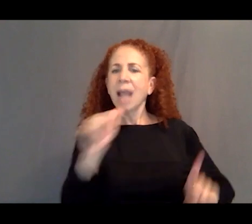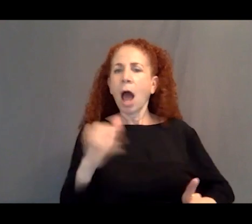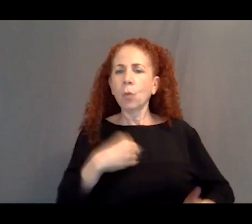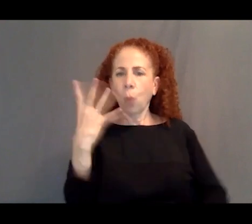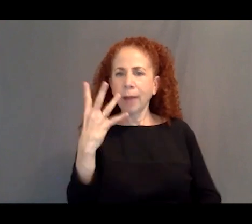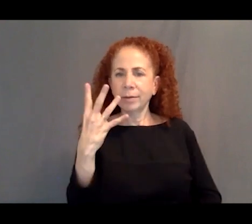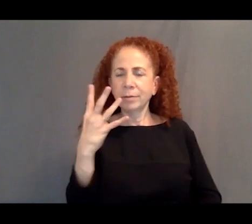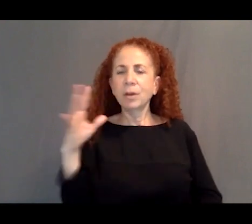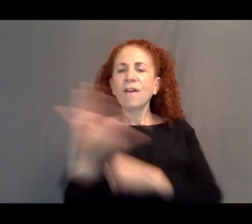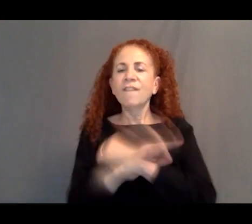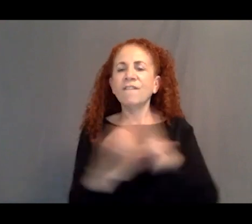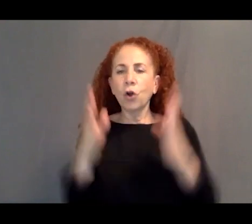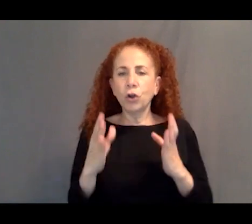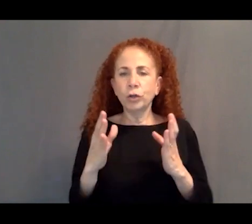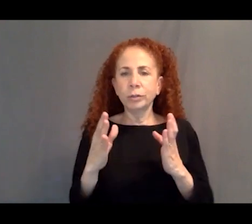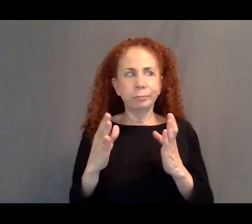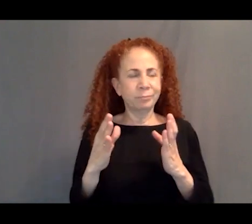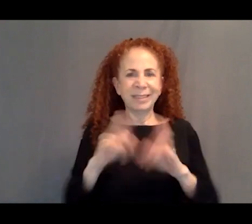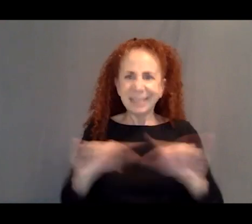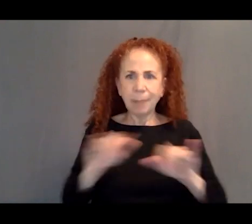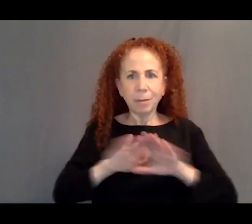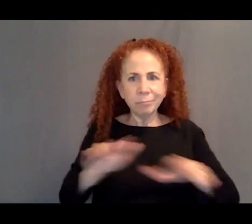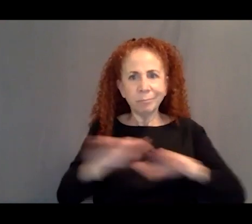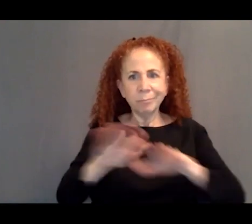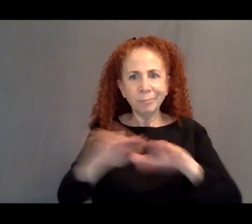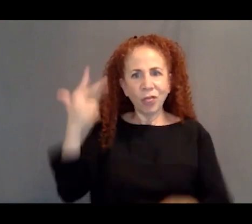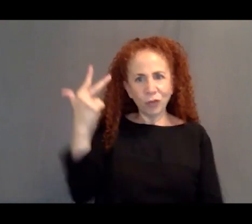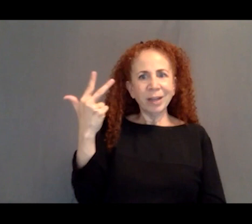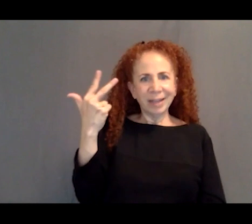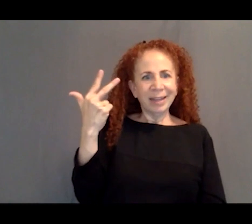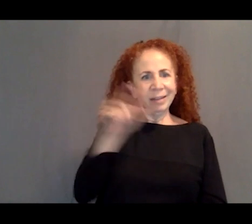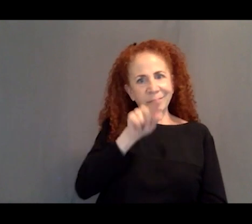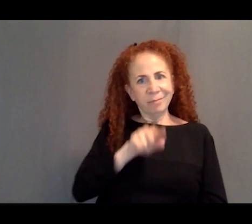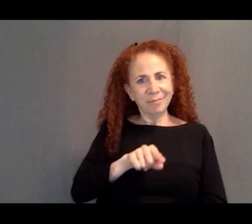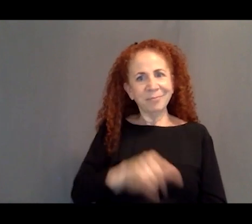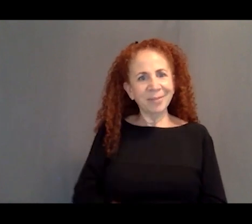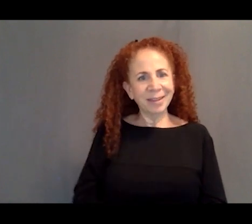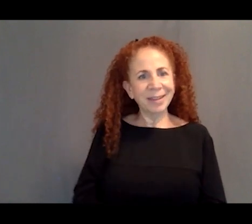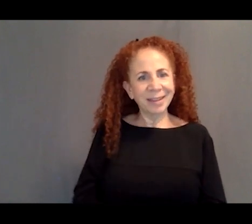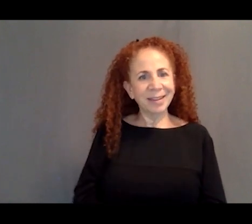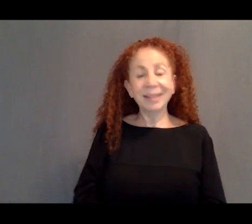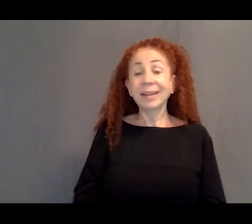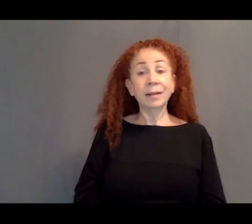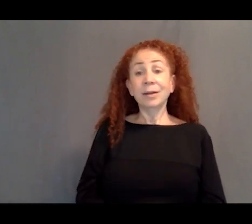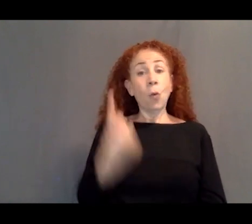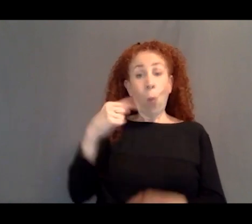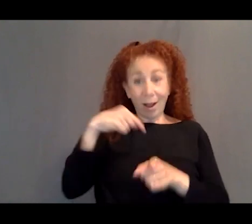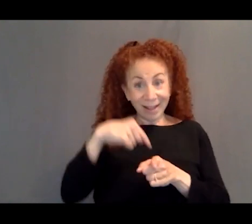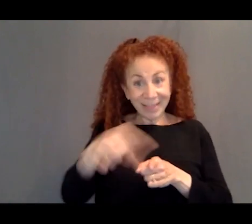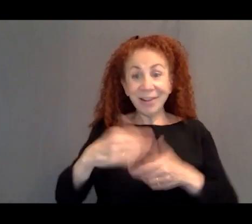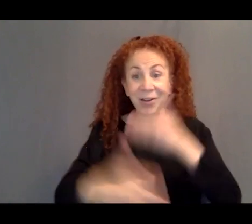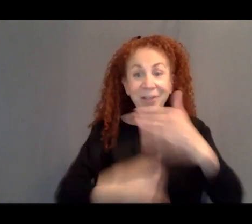non-white and as foreigners. So you see these three examples, we don't see linear pathways. We